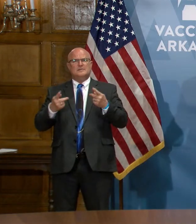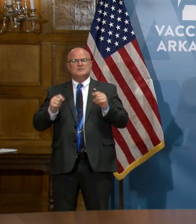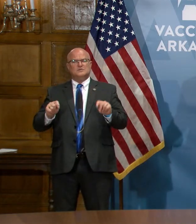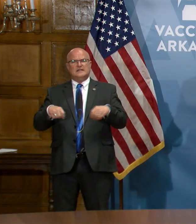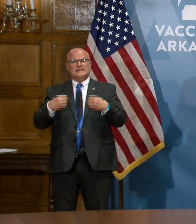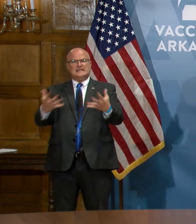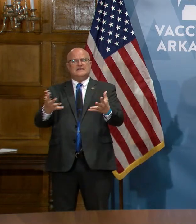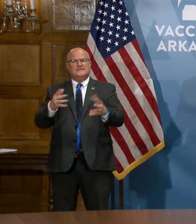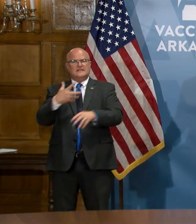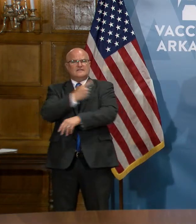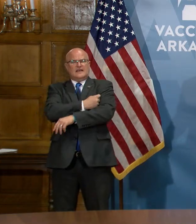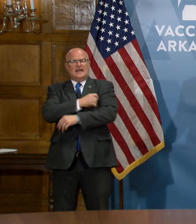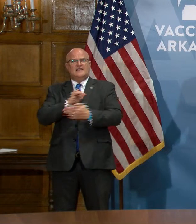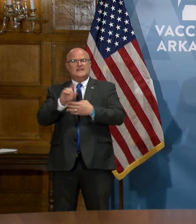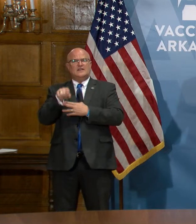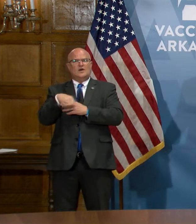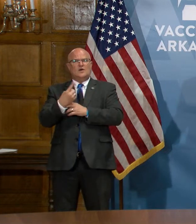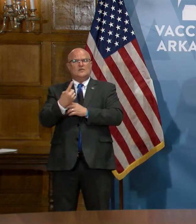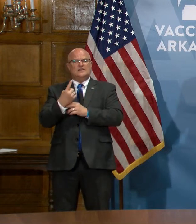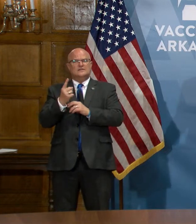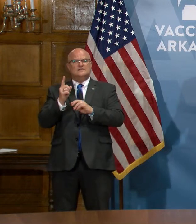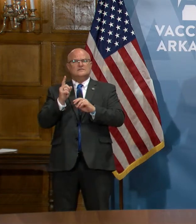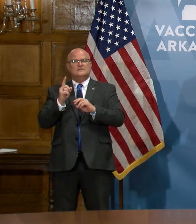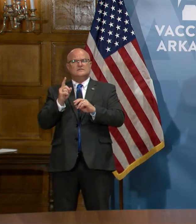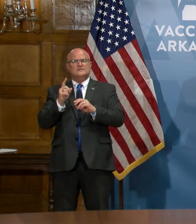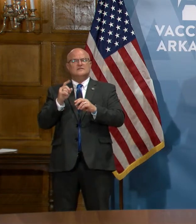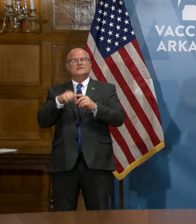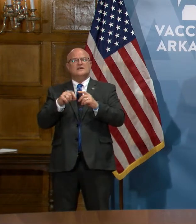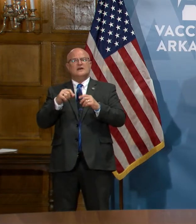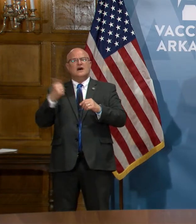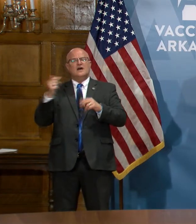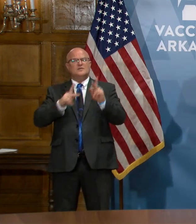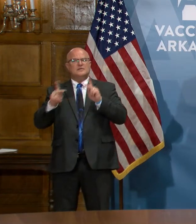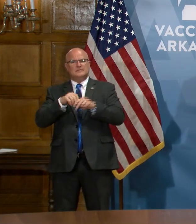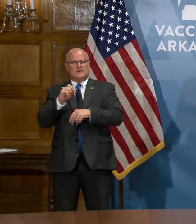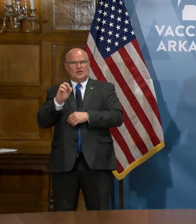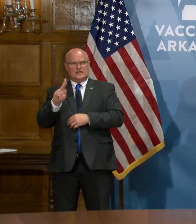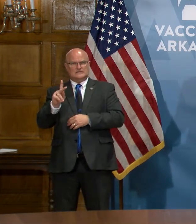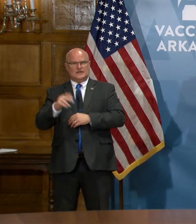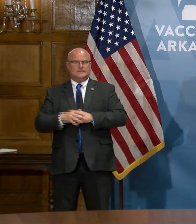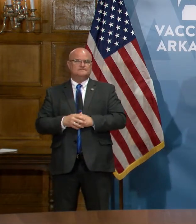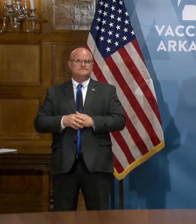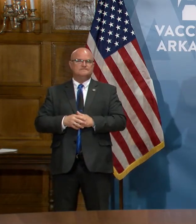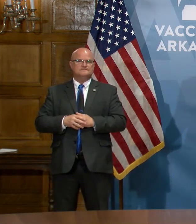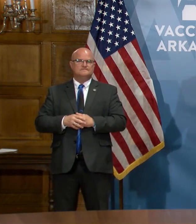vaccine to people like the homeless and the vulnerable population in Arkansas.